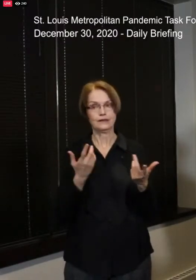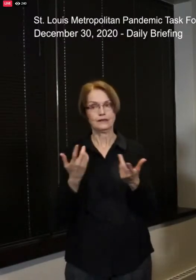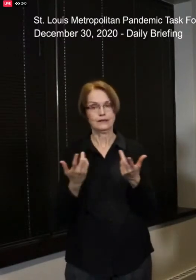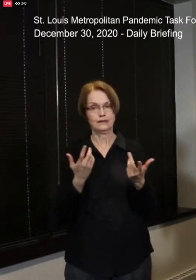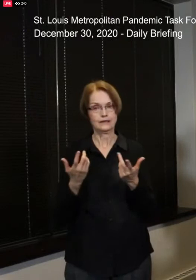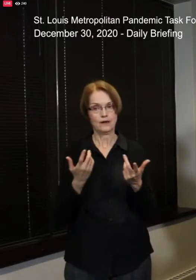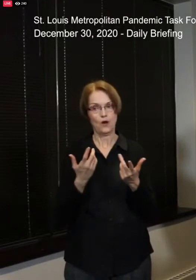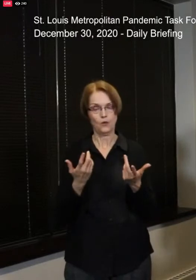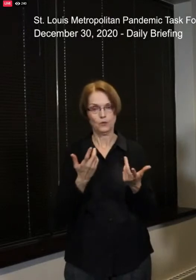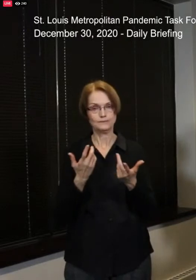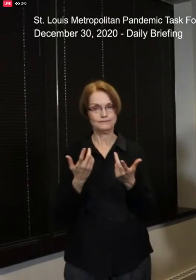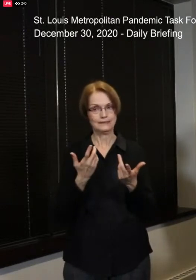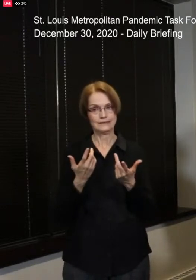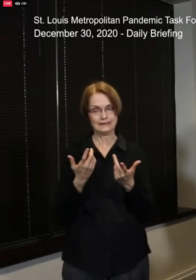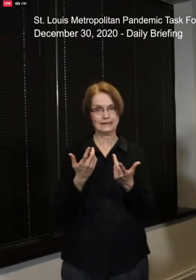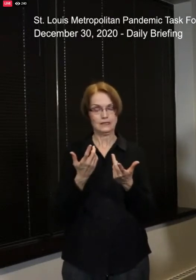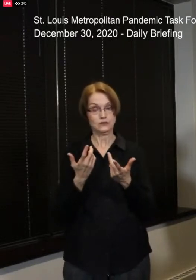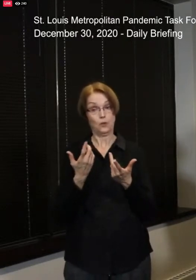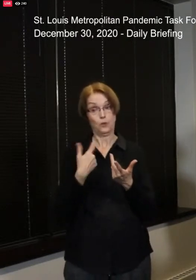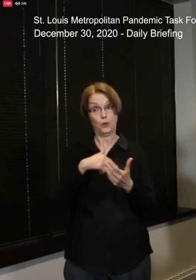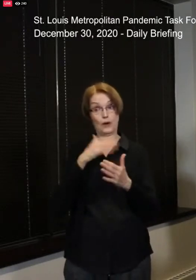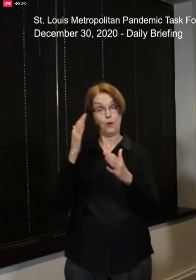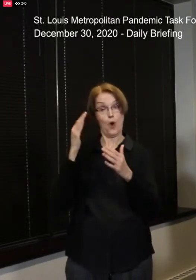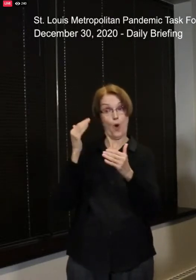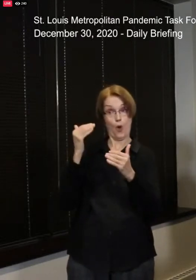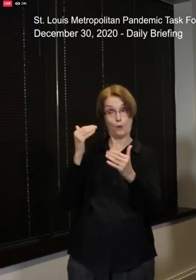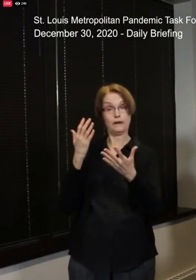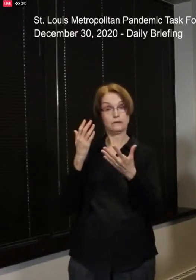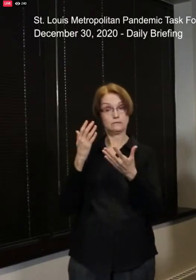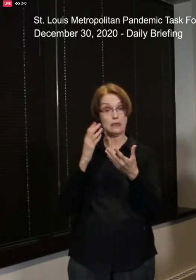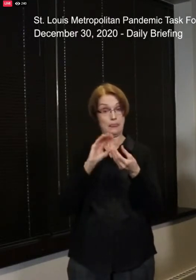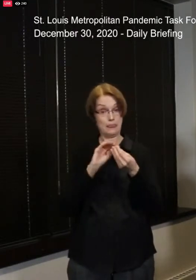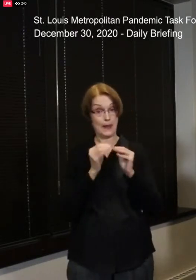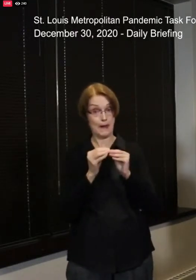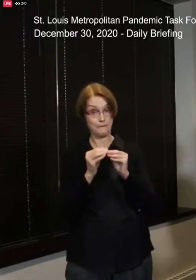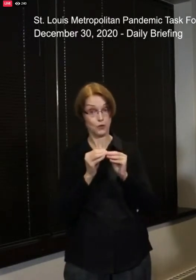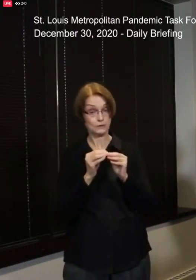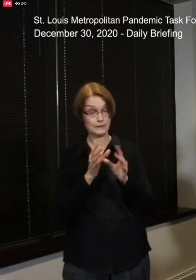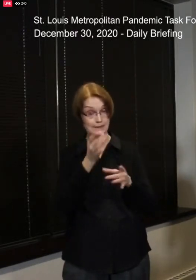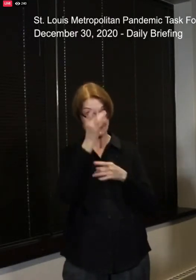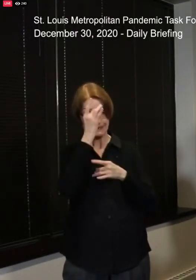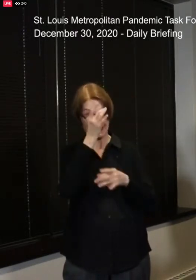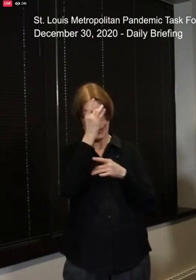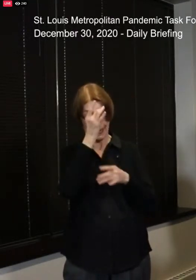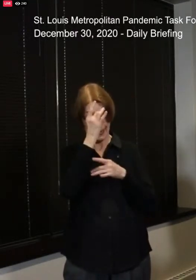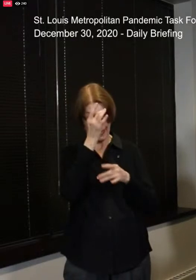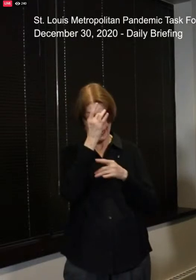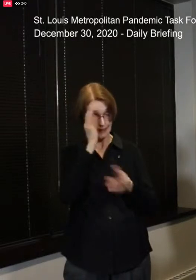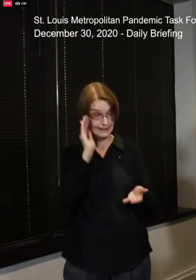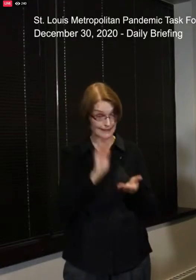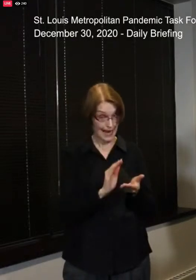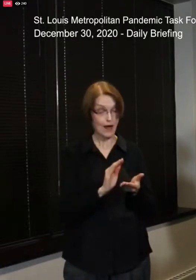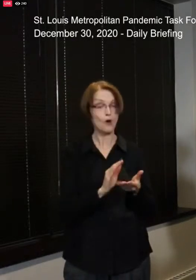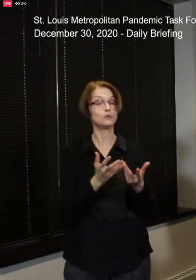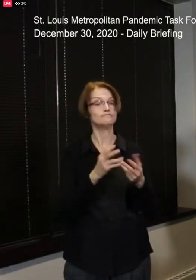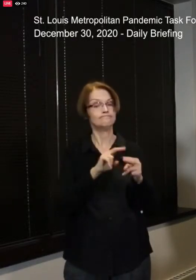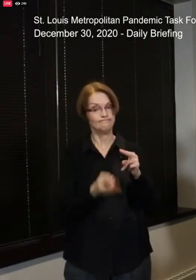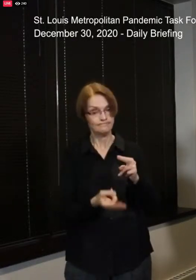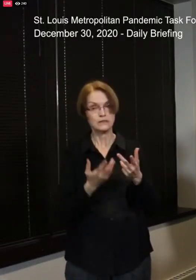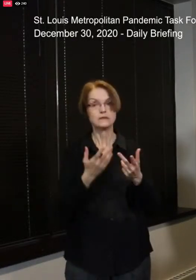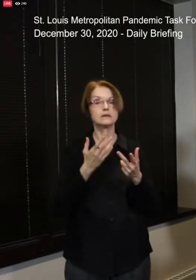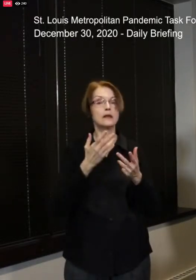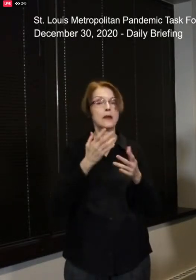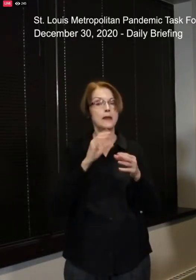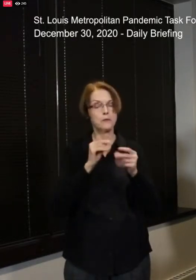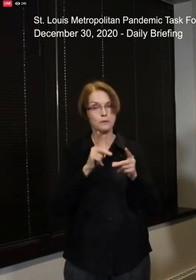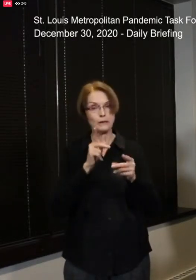feed into it. And so we're hoping that those number of cases stay down, the admissions continue to trend down,